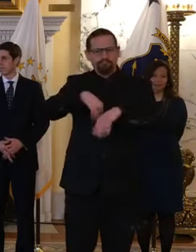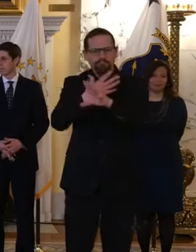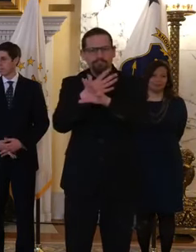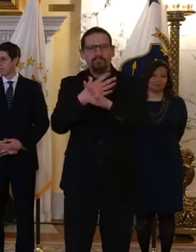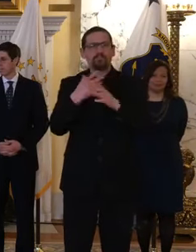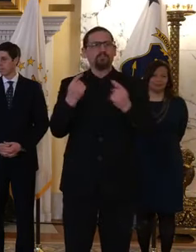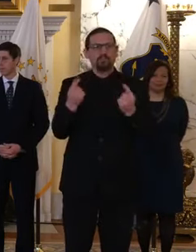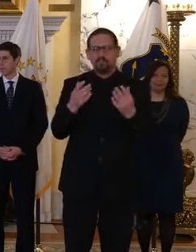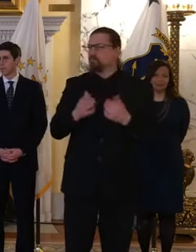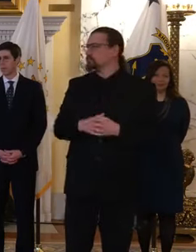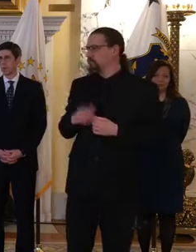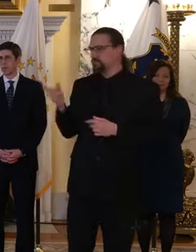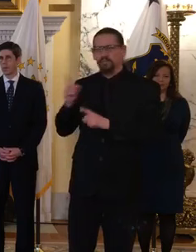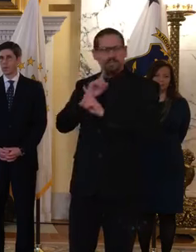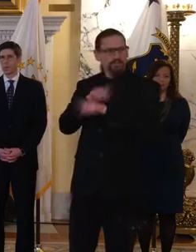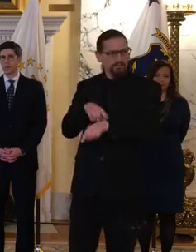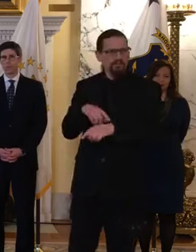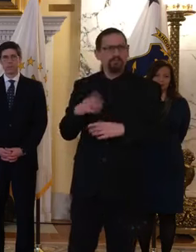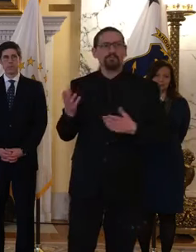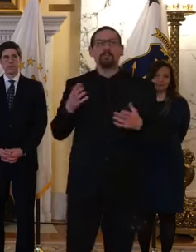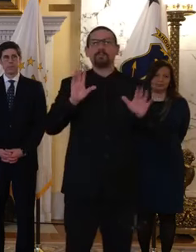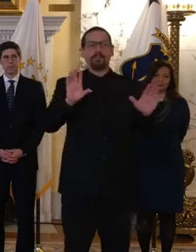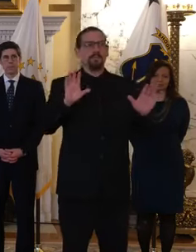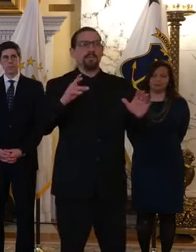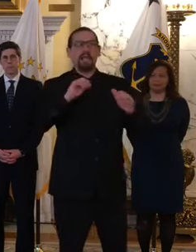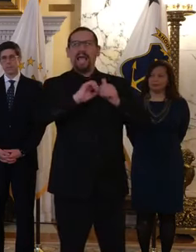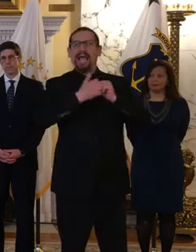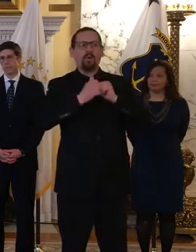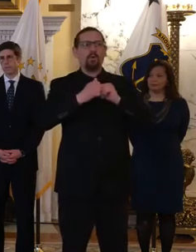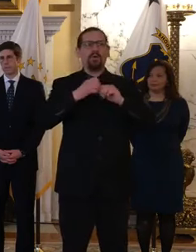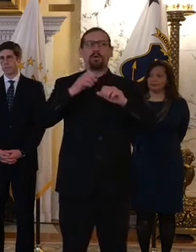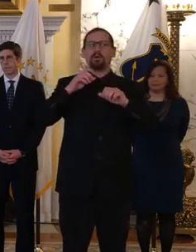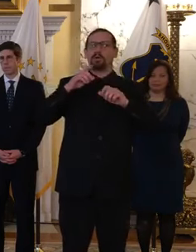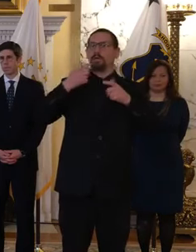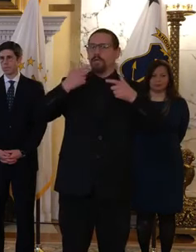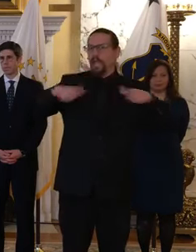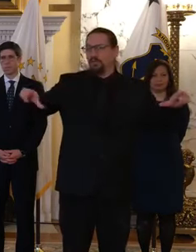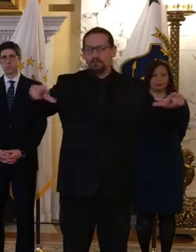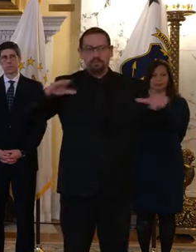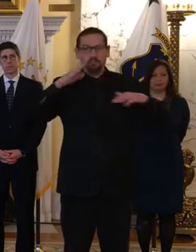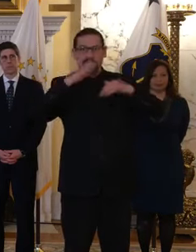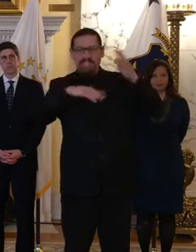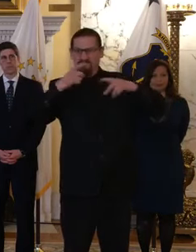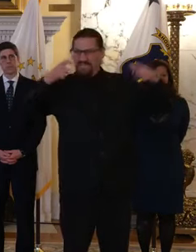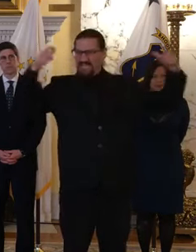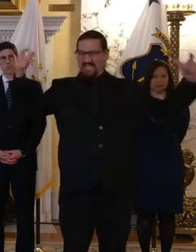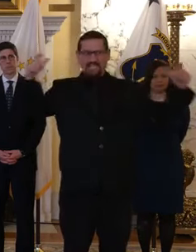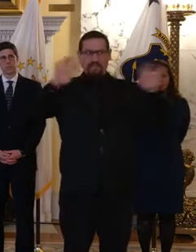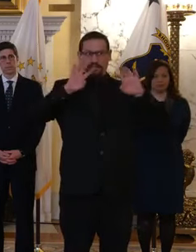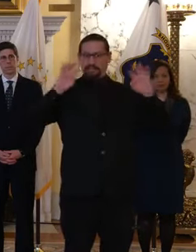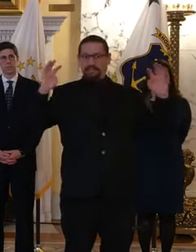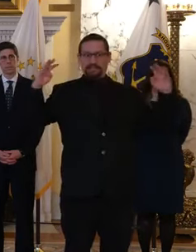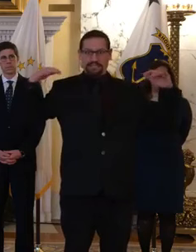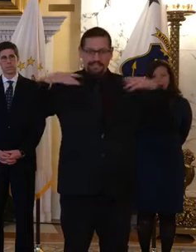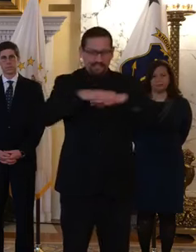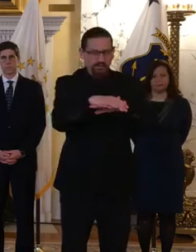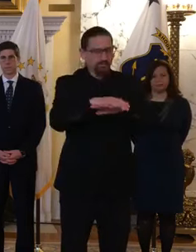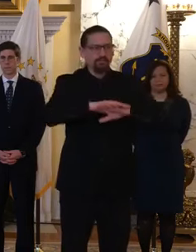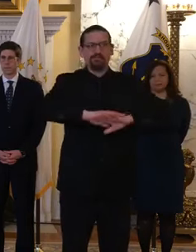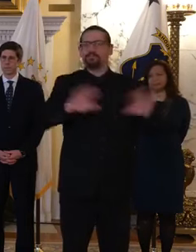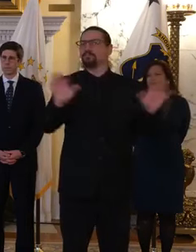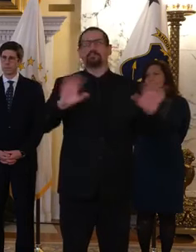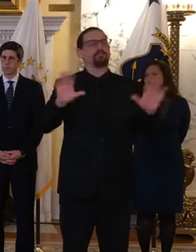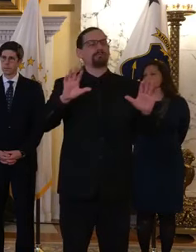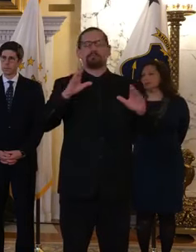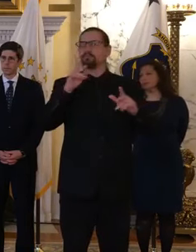say, regardless of how large the building is, the entire point of this is no gatherings beyond five people. I would